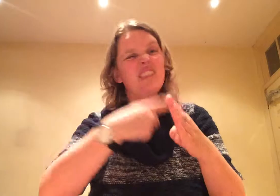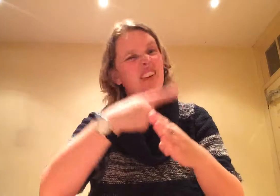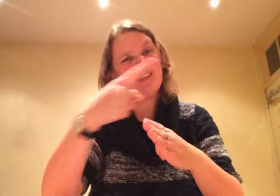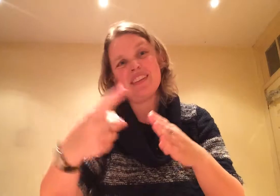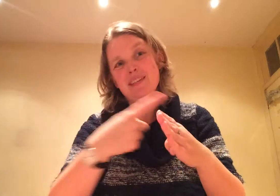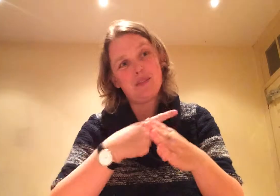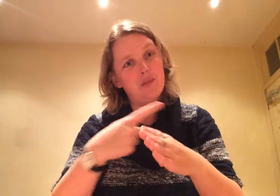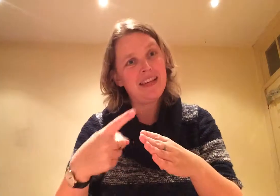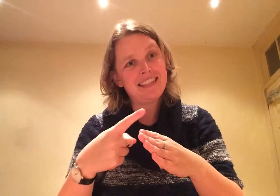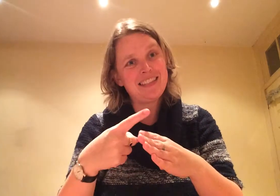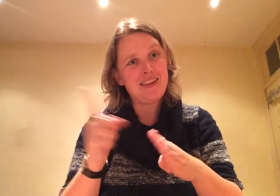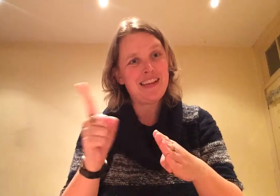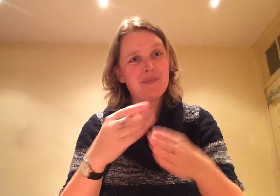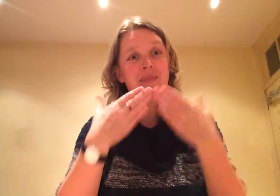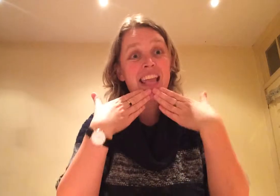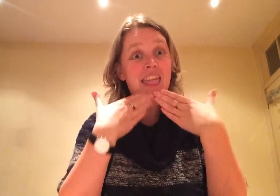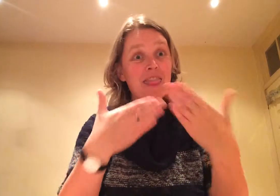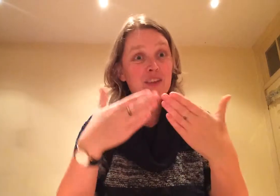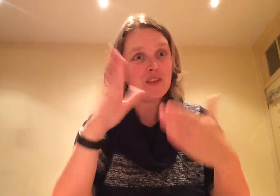over the next few weeks. Okay, thank you.